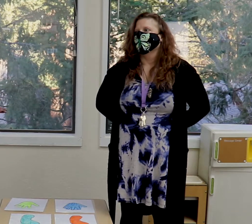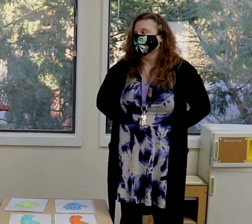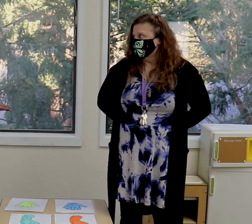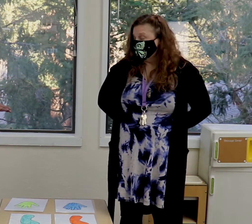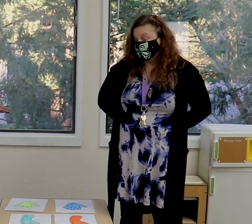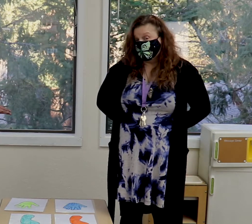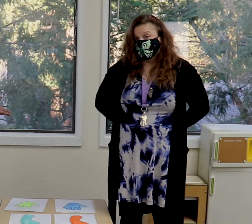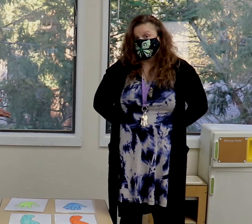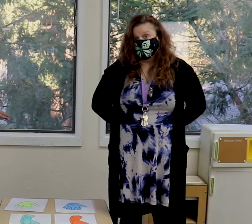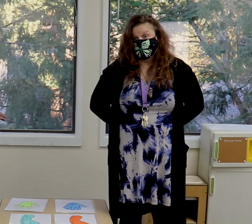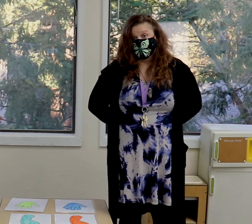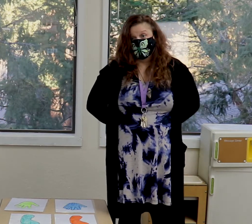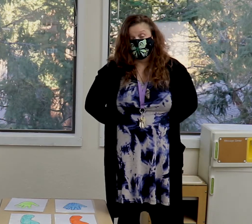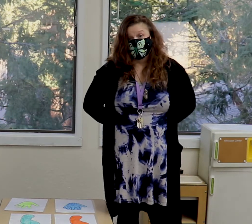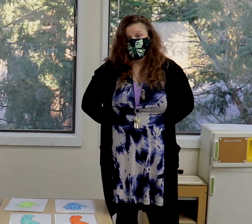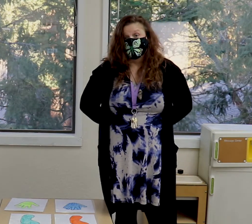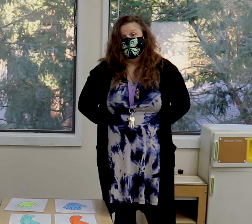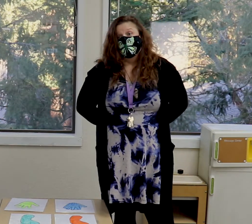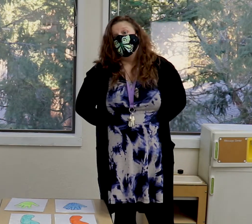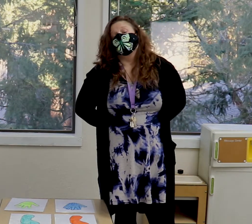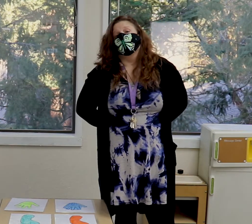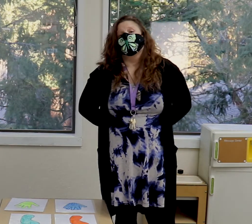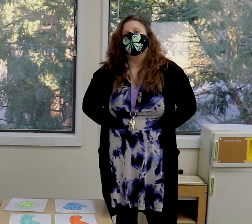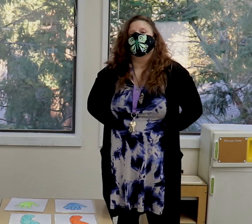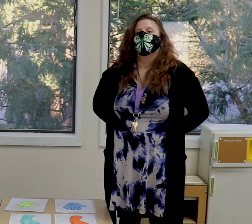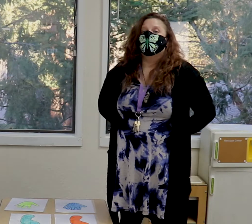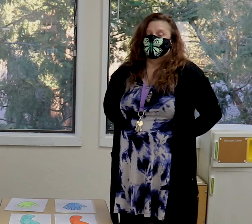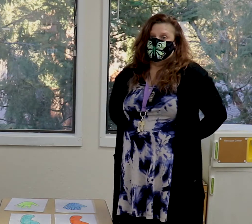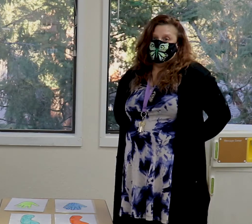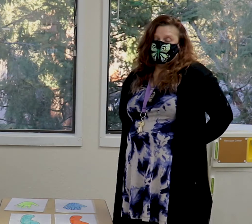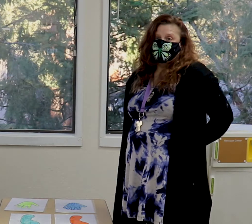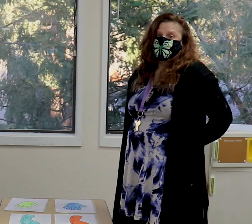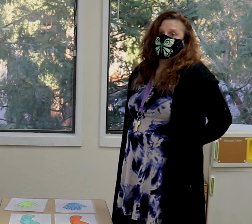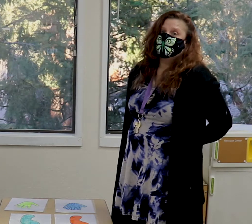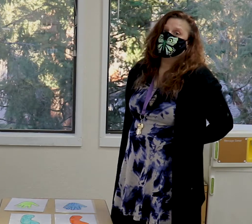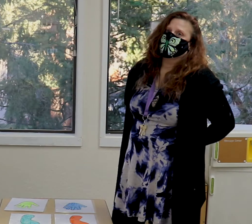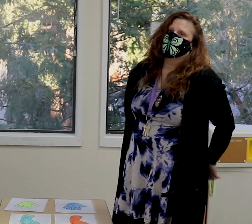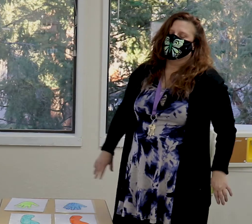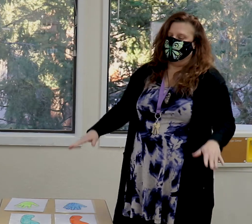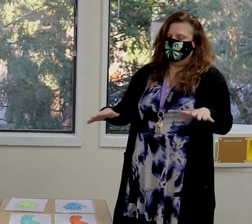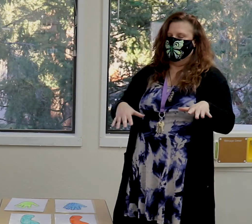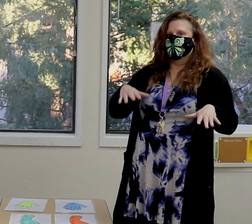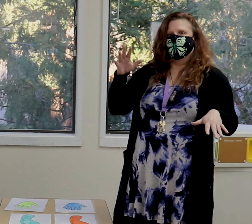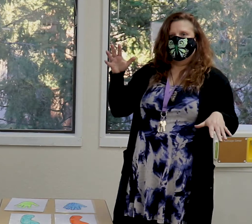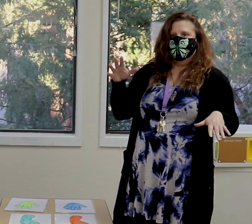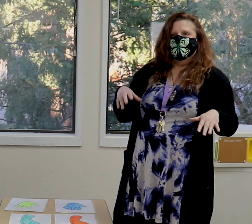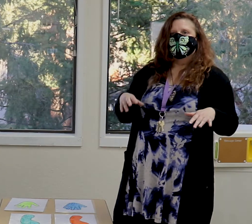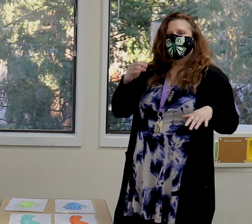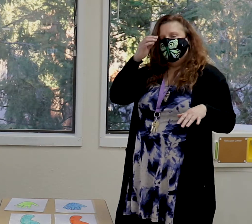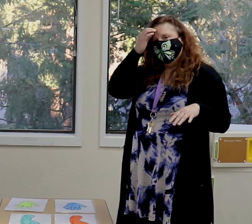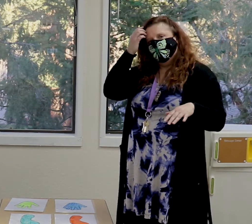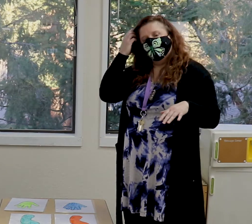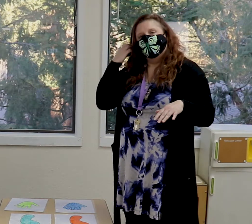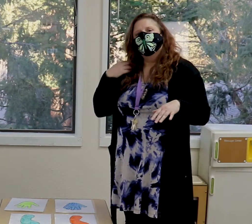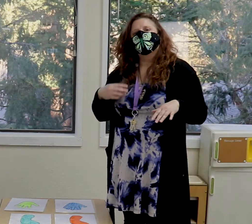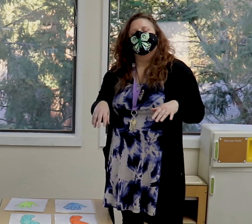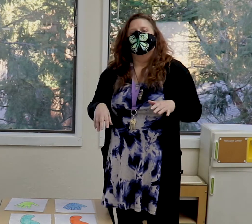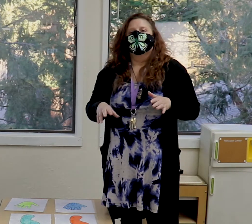Michelle, other activities you can do is you can create your own puzzles. And this can go from little to big, depending on their age.